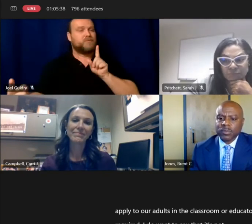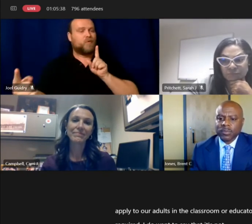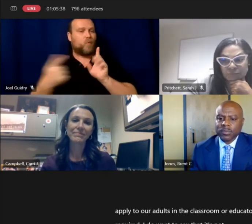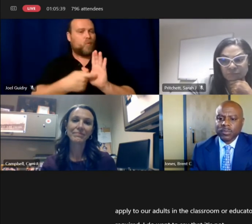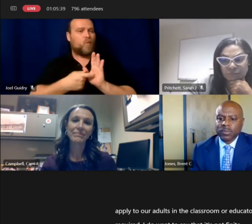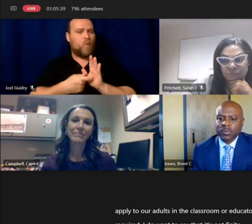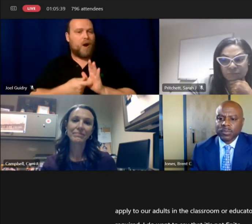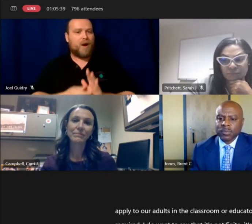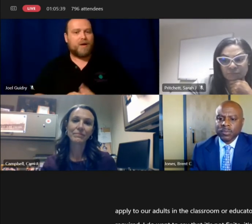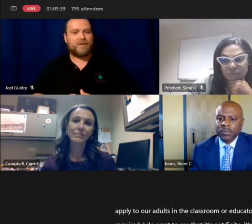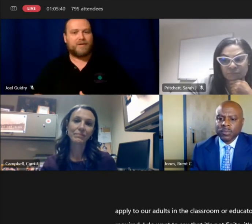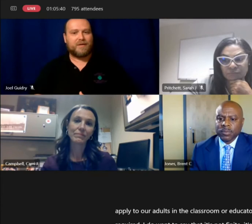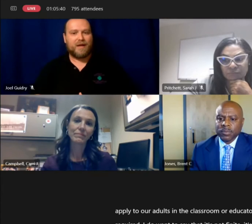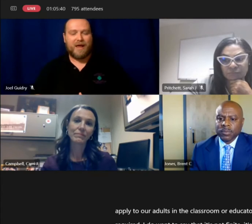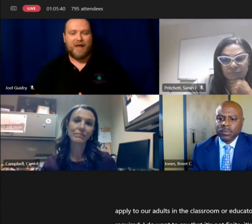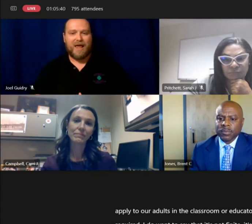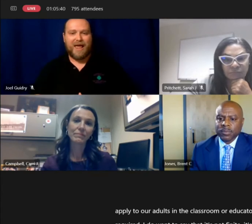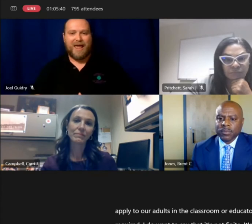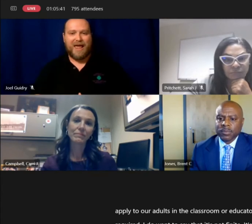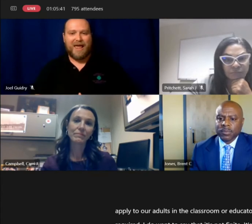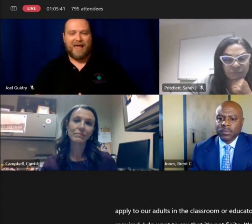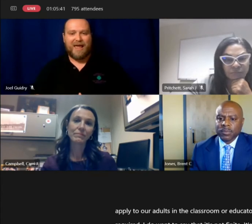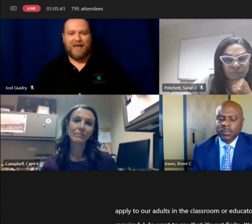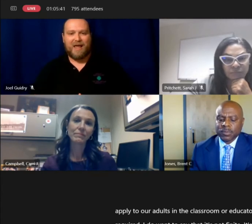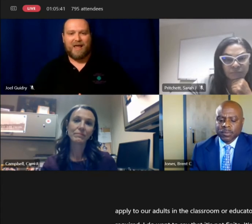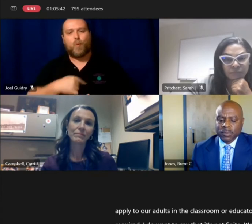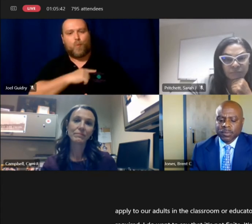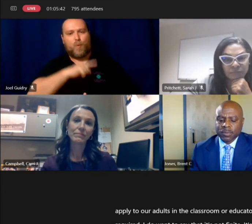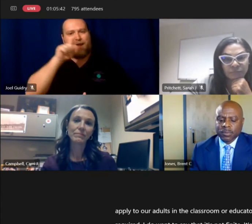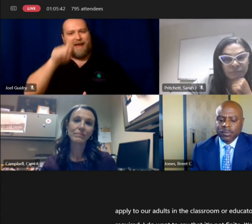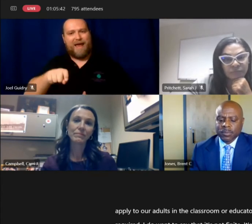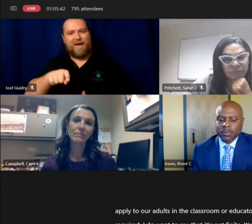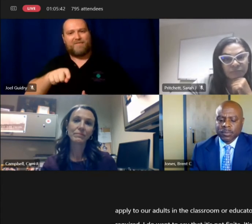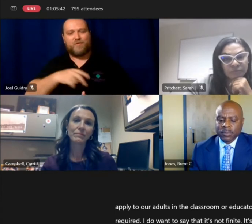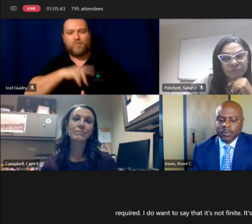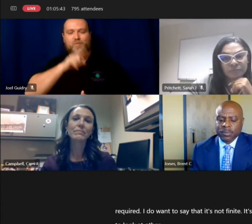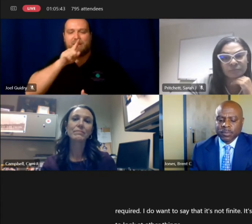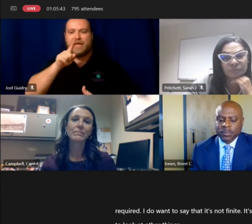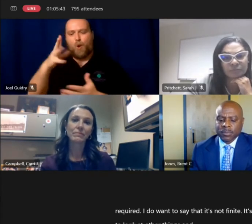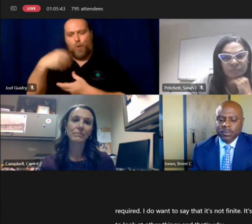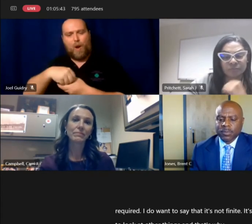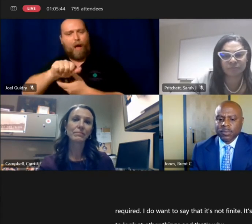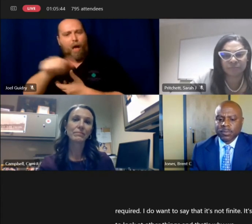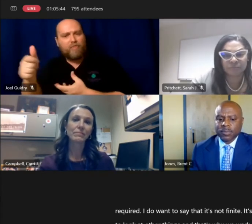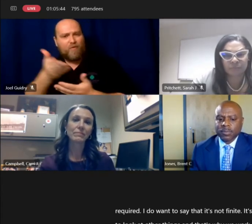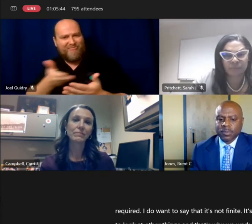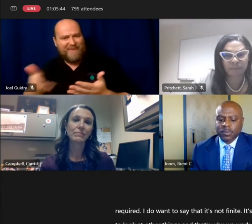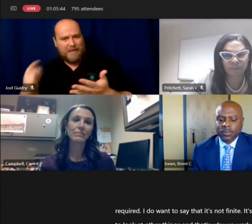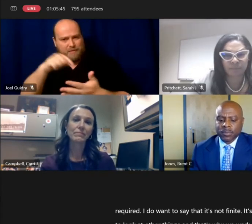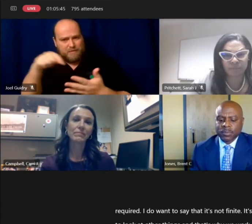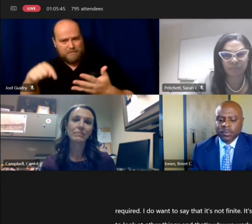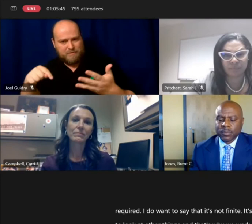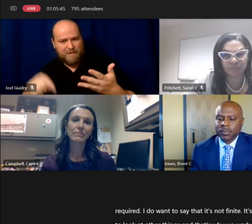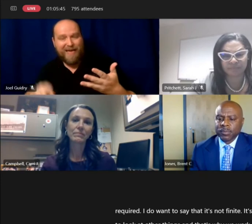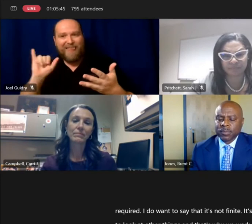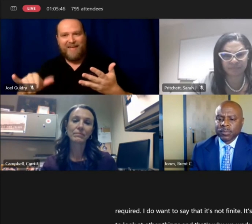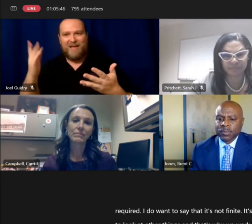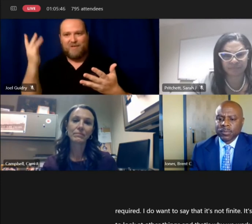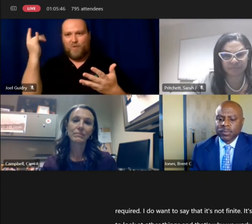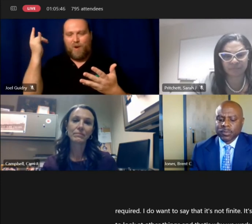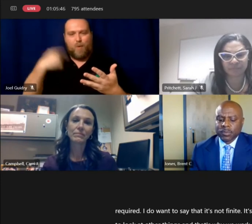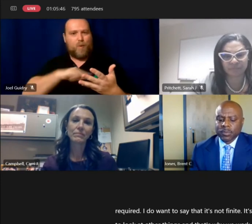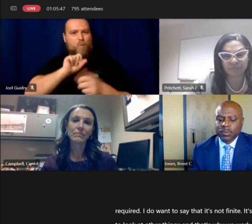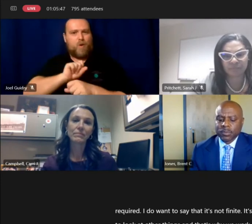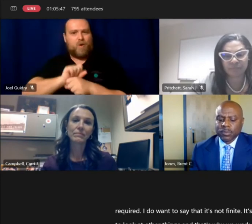that scripted. We have to look at other things, and that's why we work along in partnership with public health. There are other factors to consider in